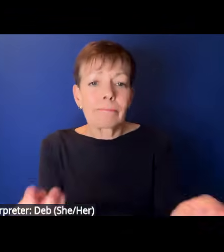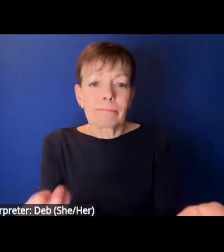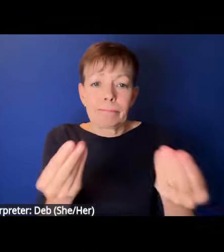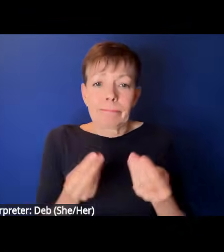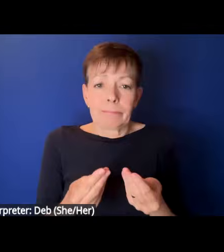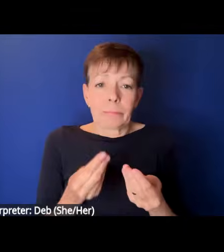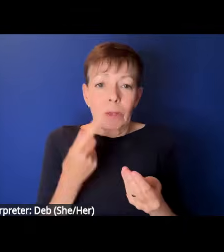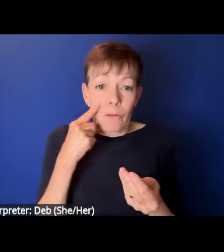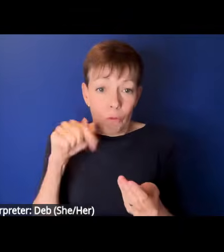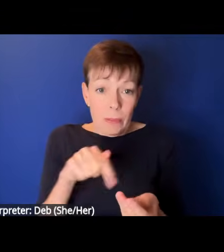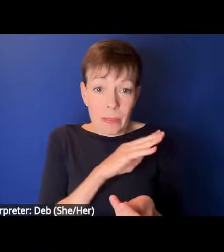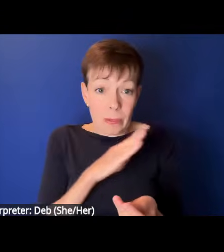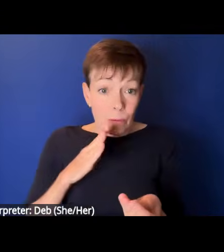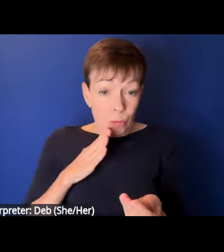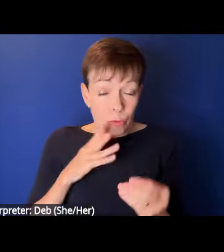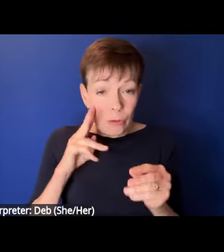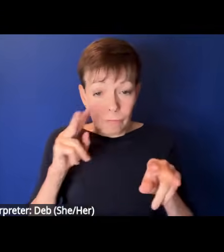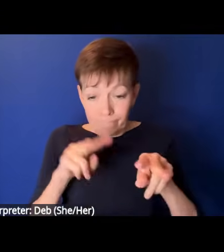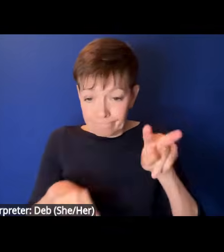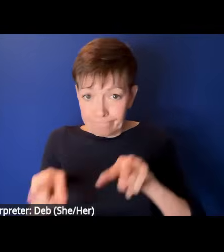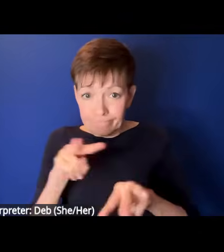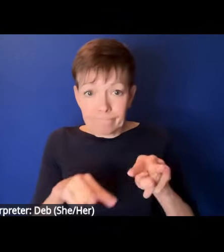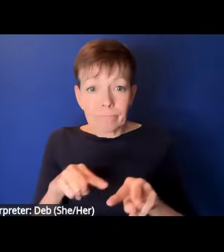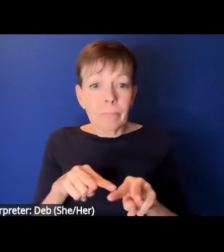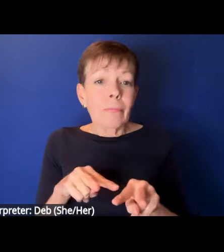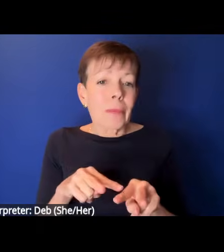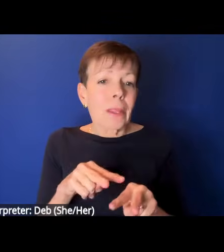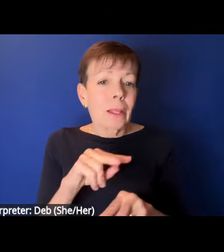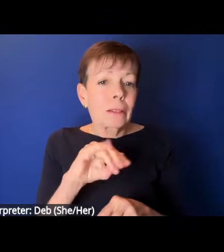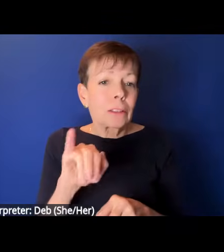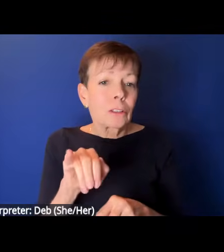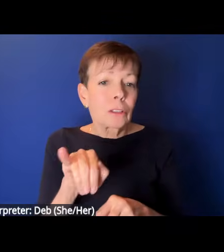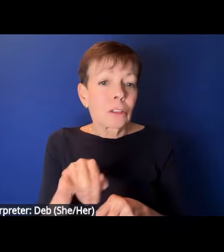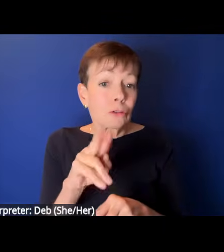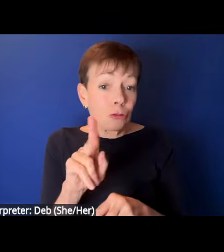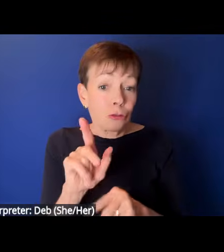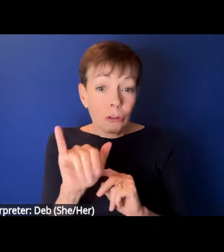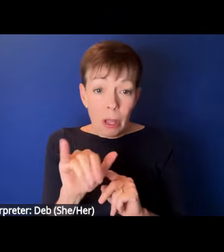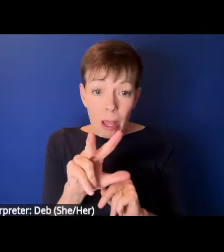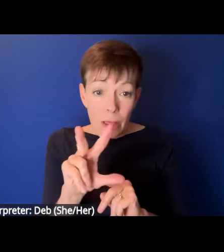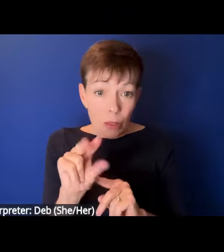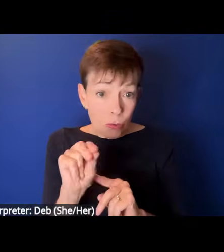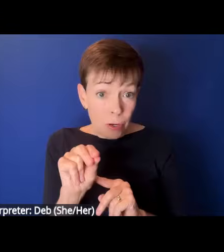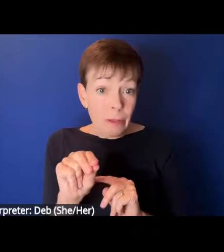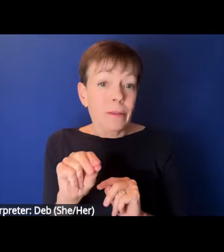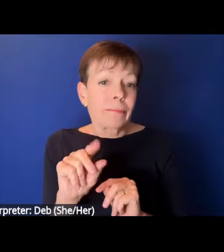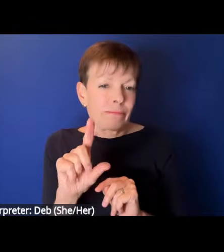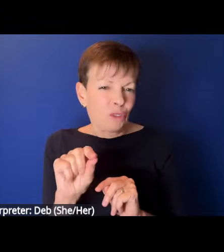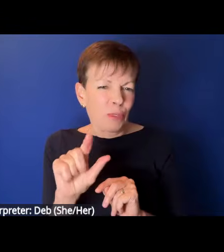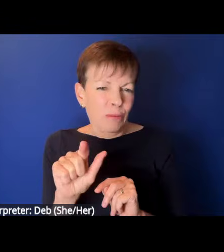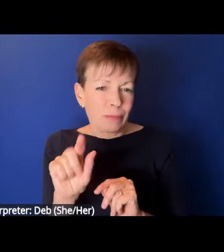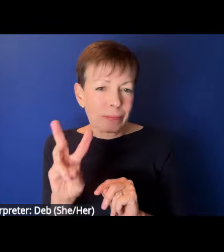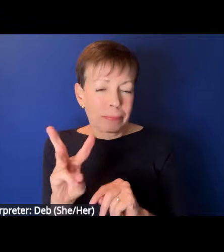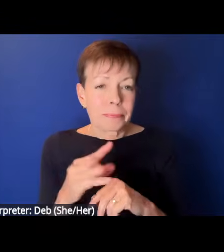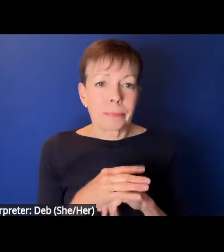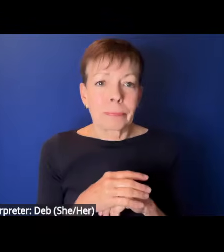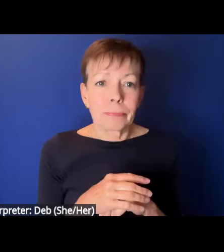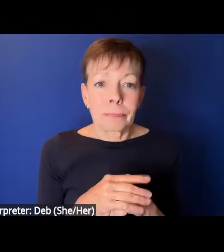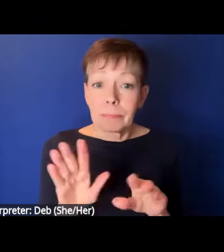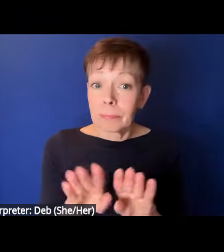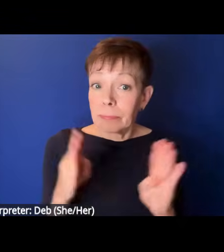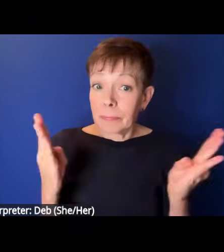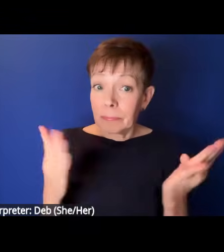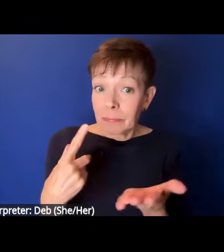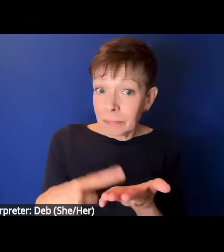detailed examination and recommendations to the board. Thank you, trustee Quan. Okay, so I'm just gonna open the floor for discussion,